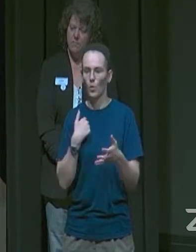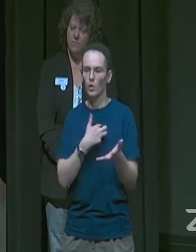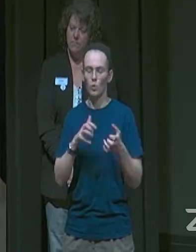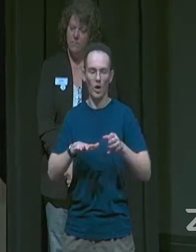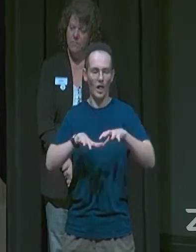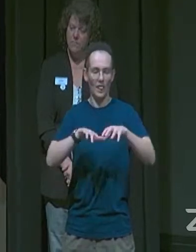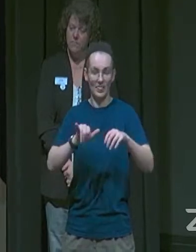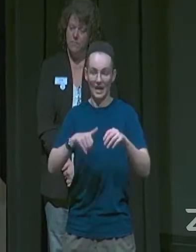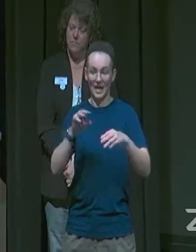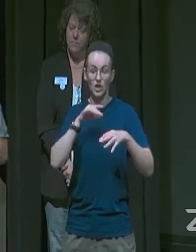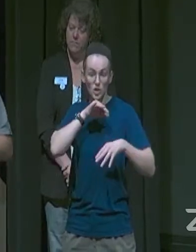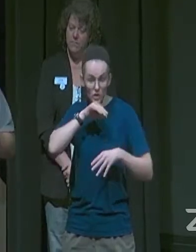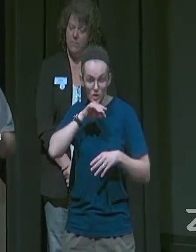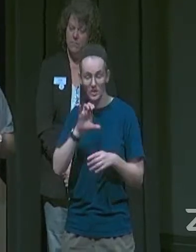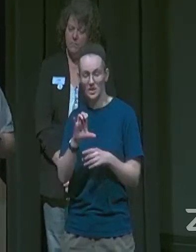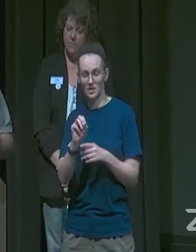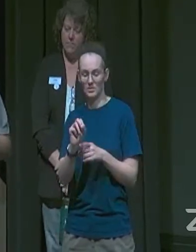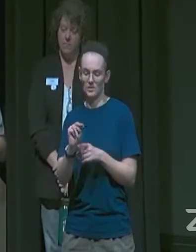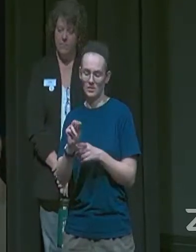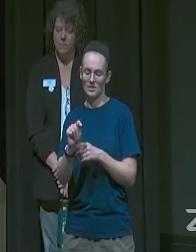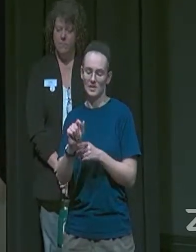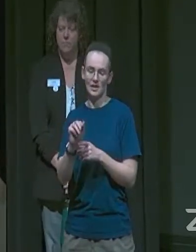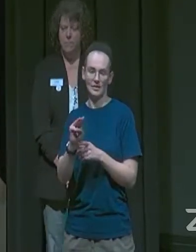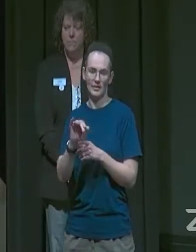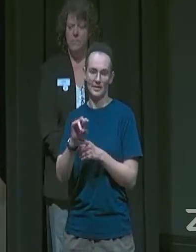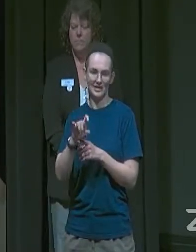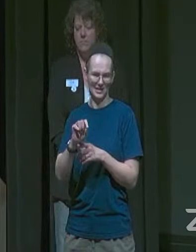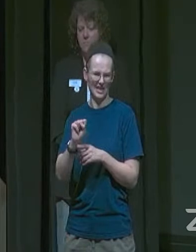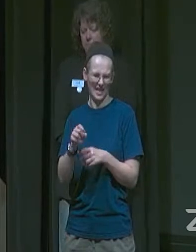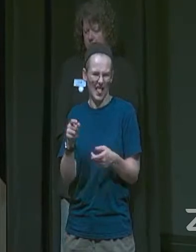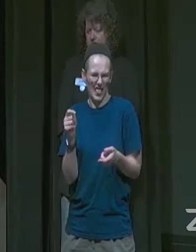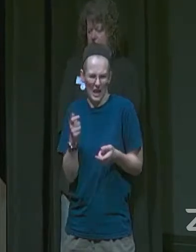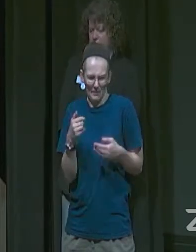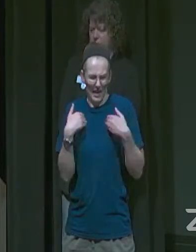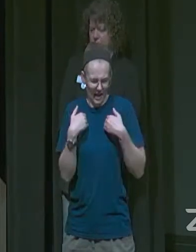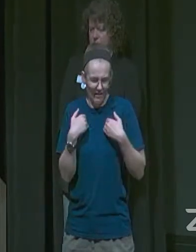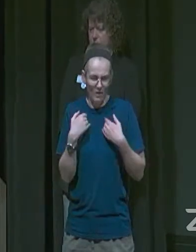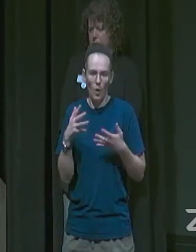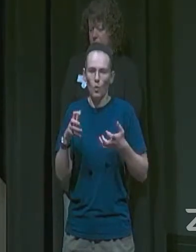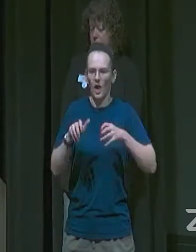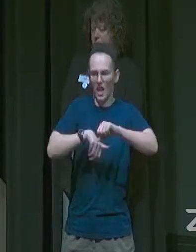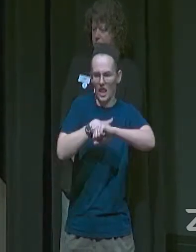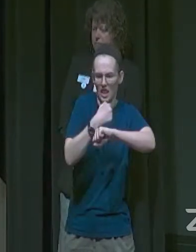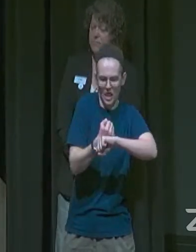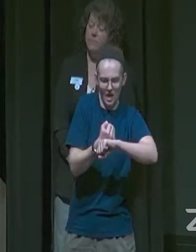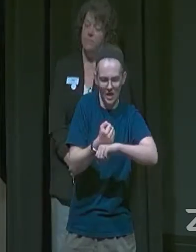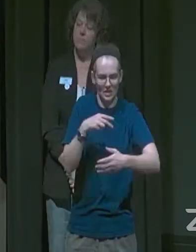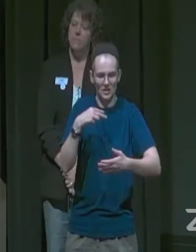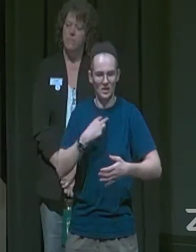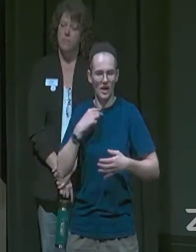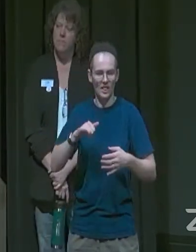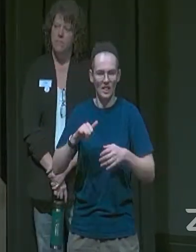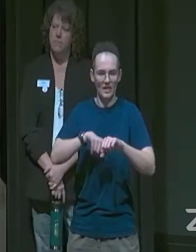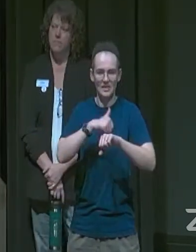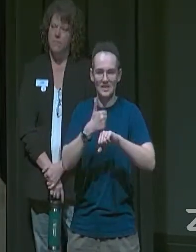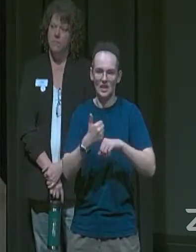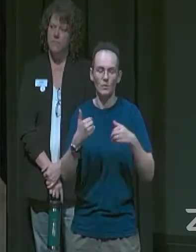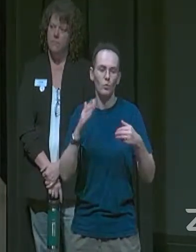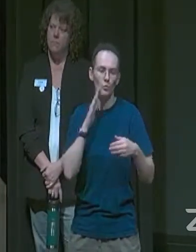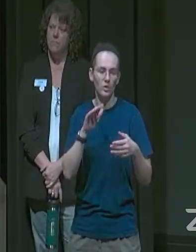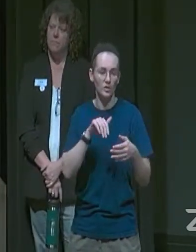in, those contaminants that Courtney mentioned at low levels. The intent's to lock that in to the matrix that we are